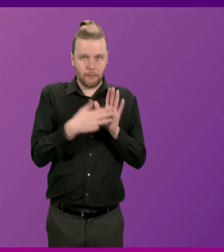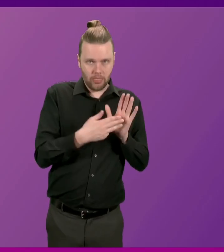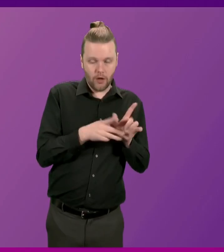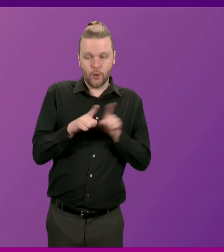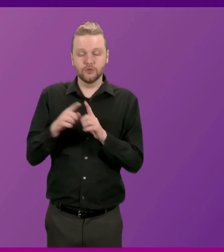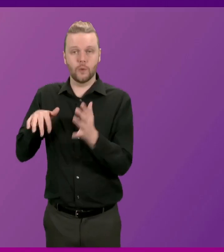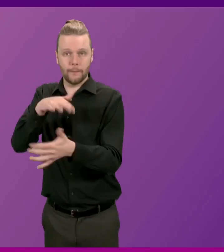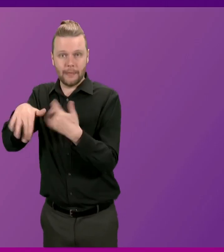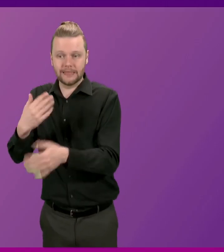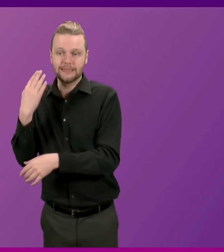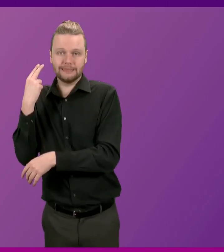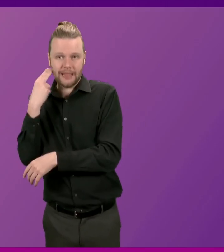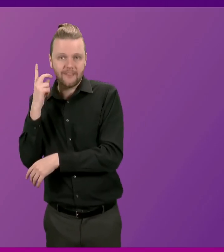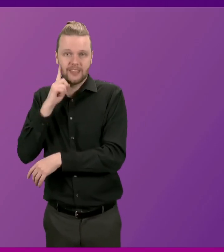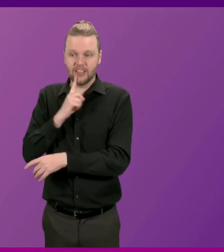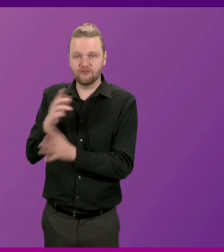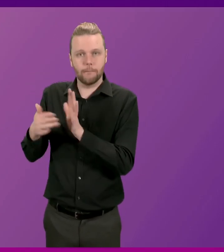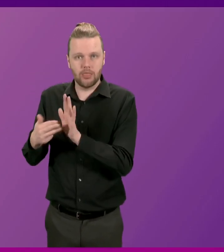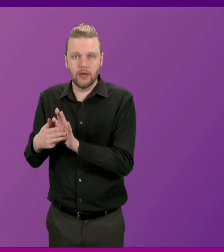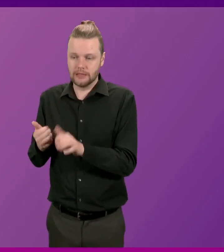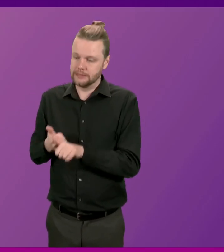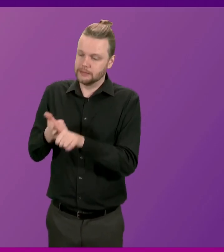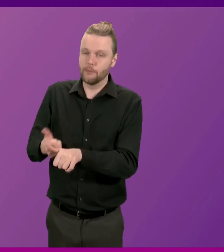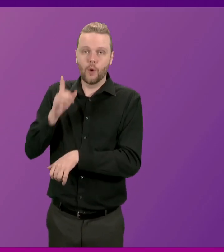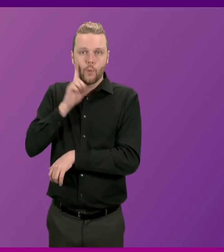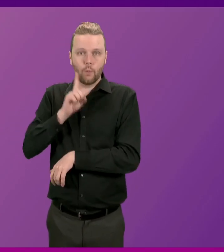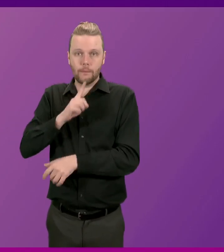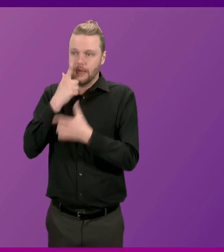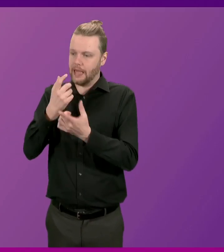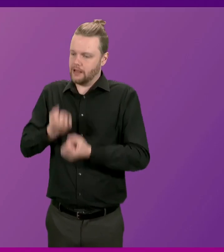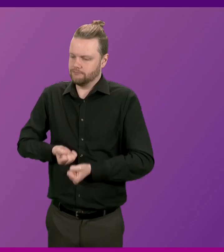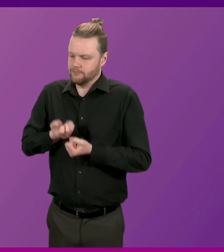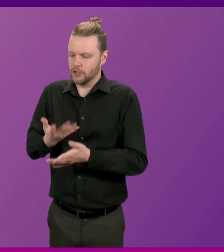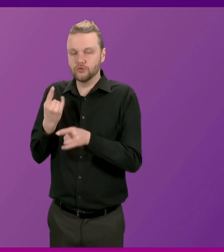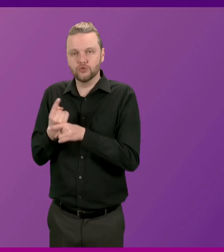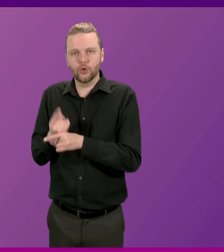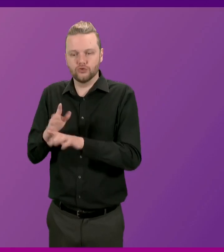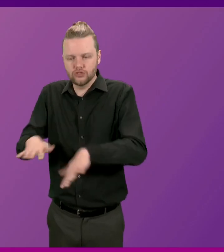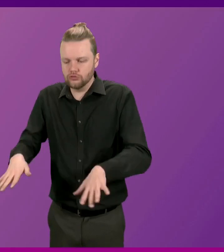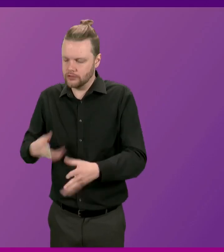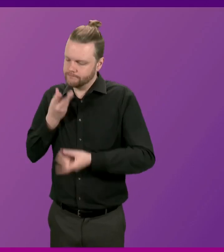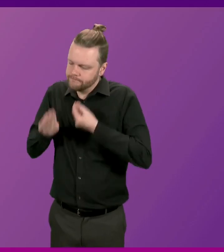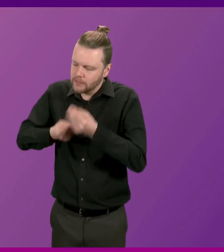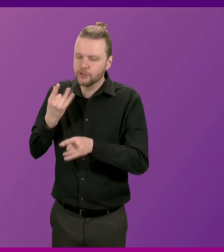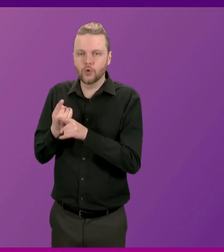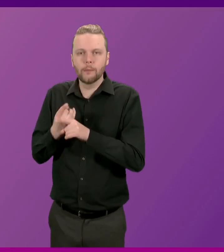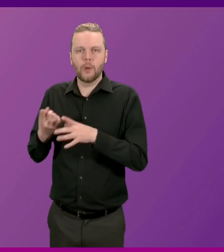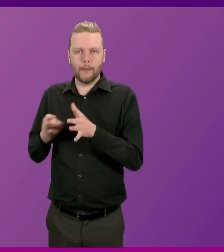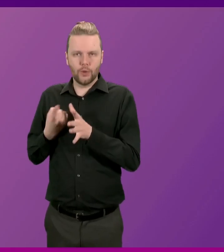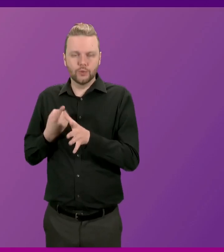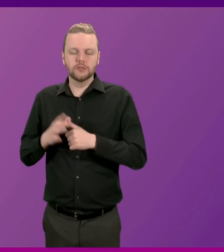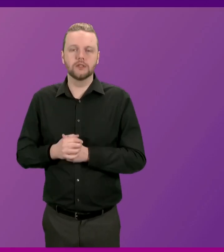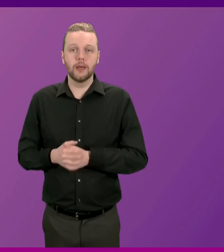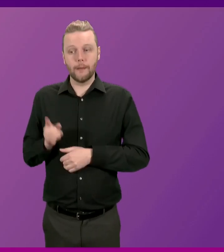interestingly, deaf and hearing mothers, to support women to be able to talk to their children about abuse. But the children also